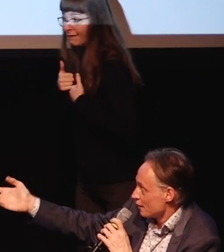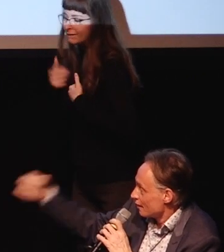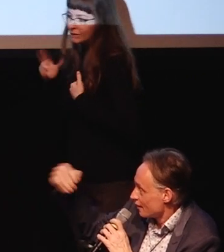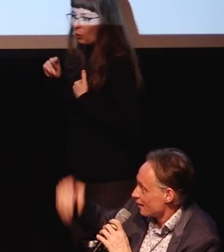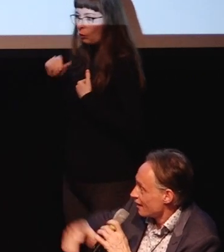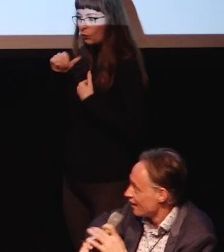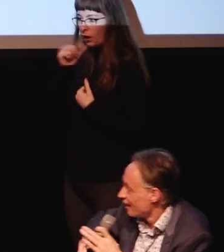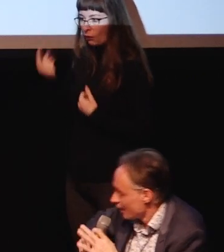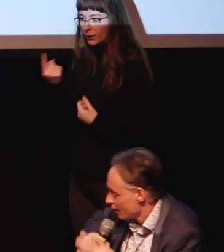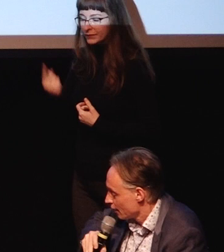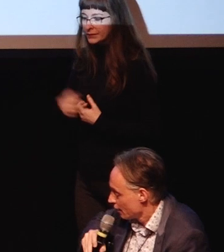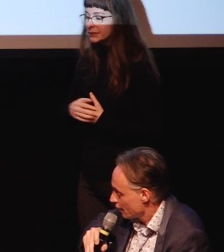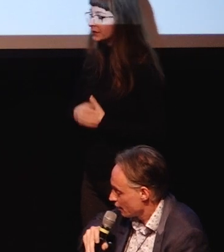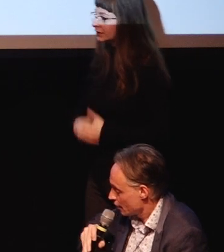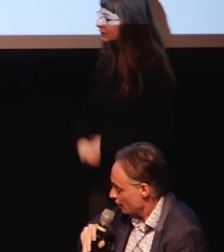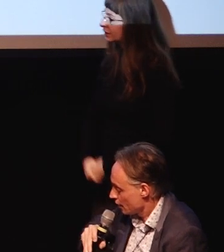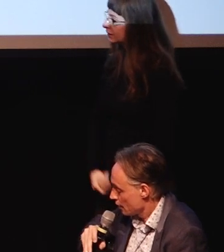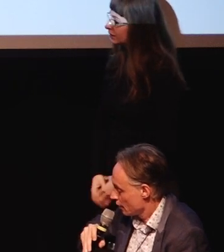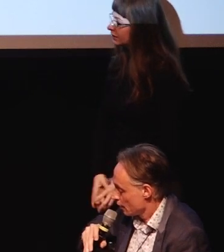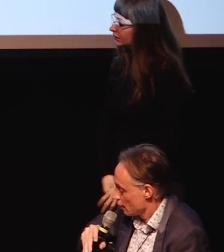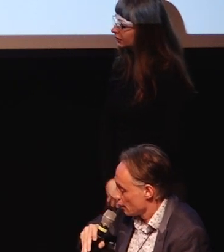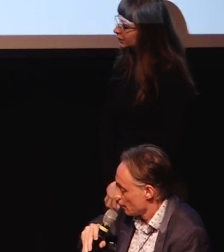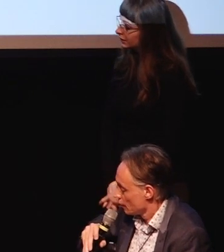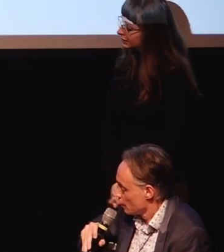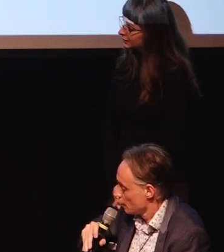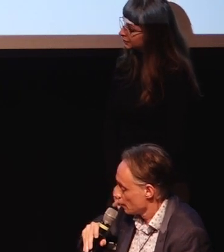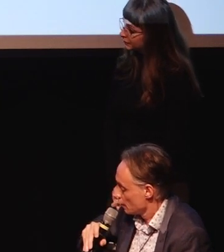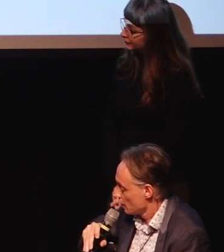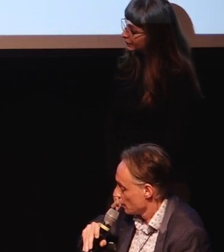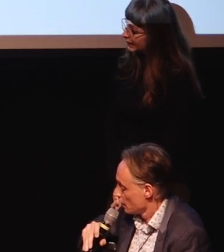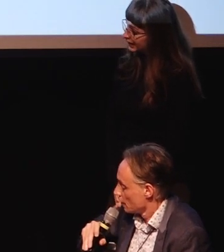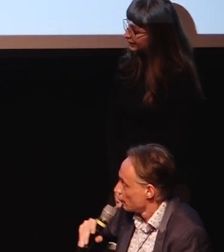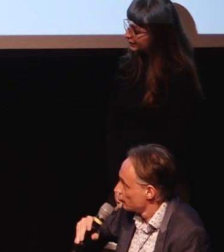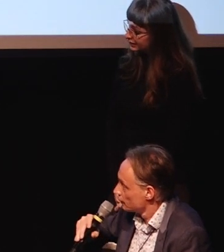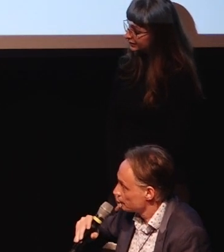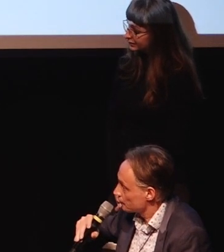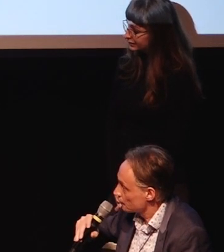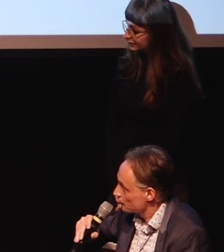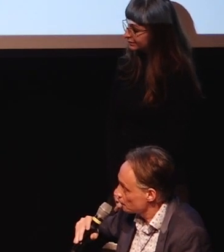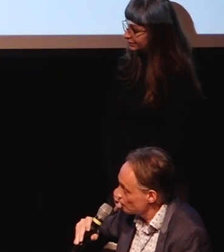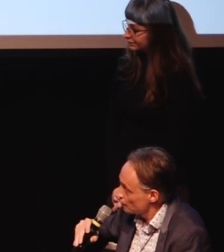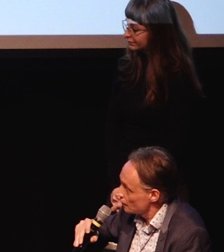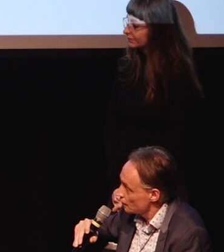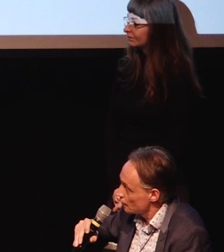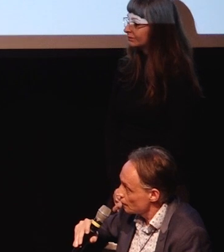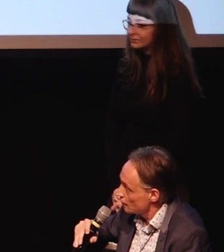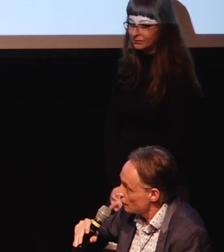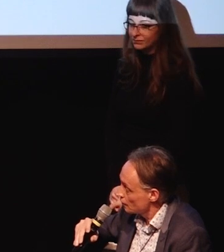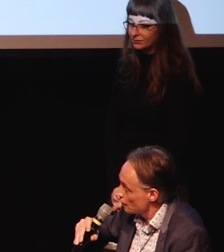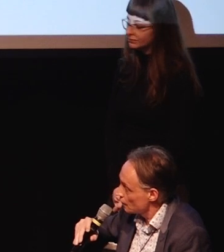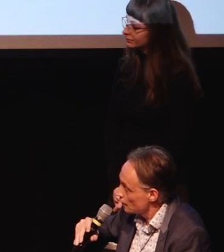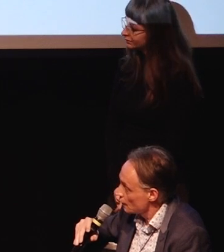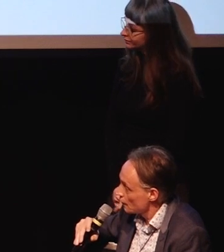Or if you think you have to be some way or do something, you know, to prove to everybody